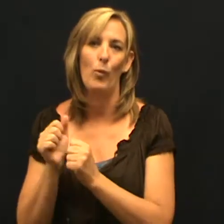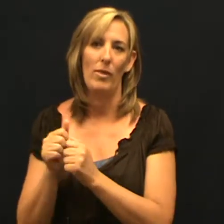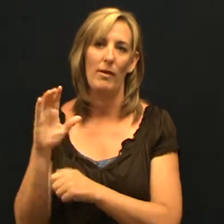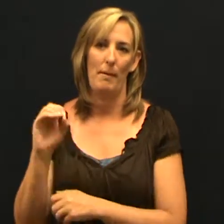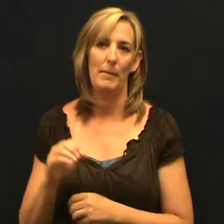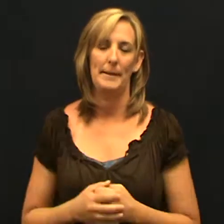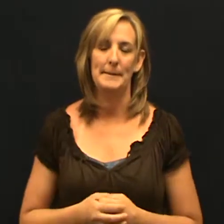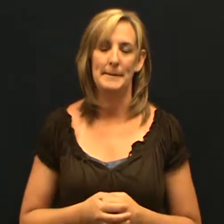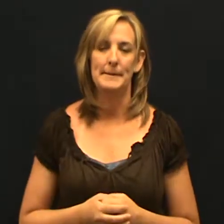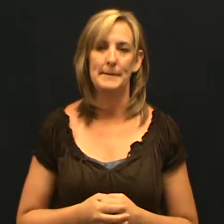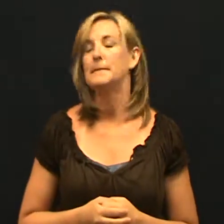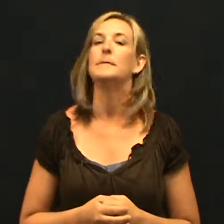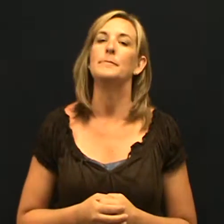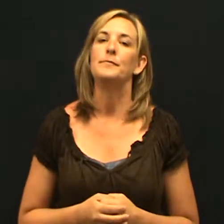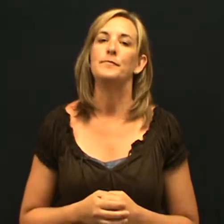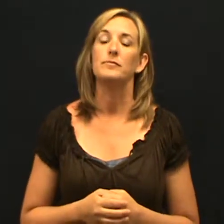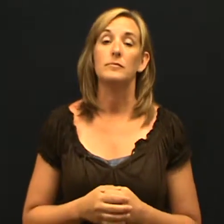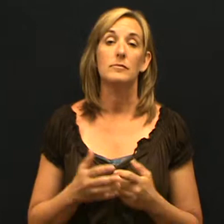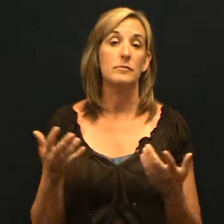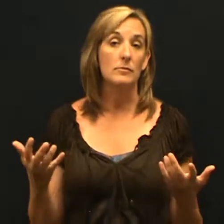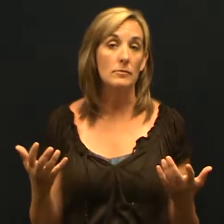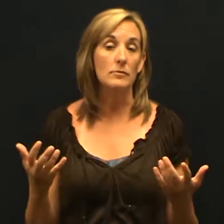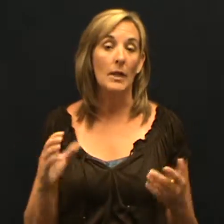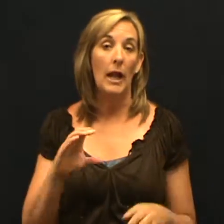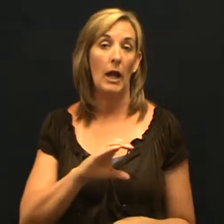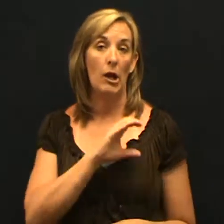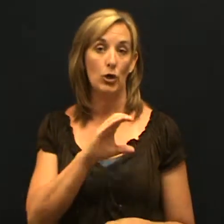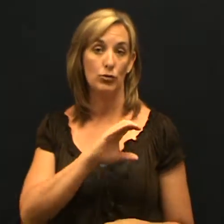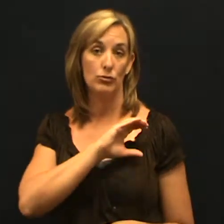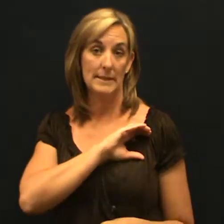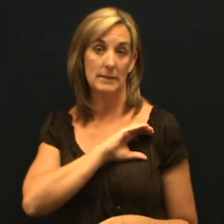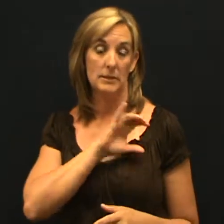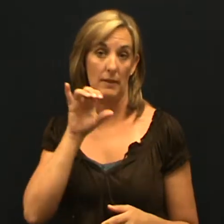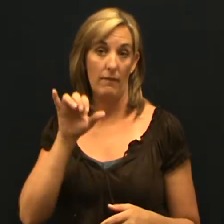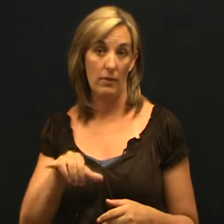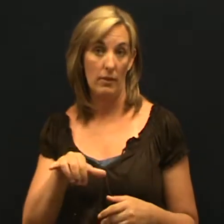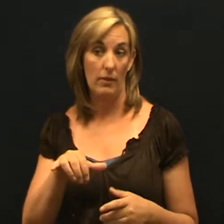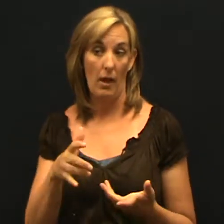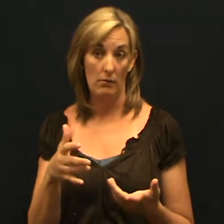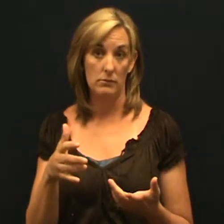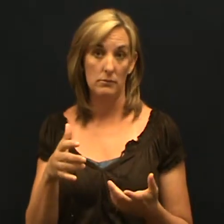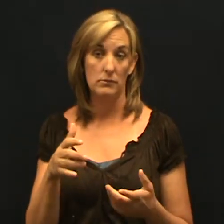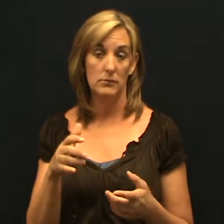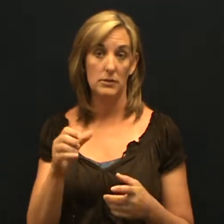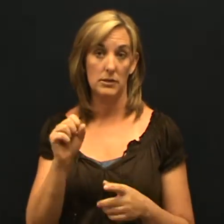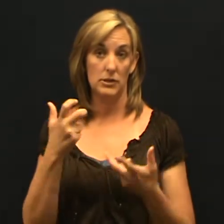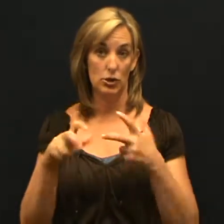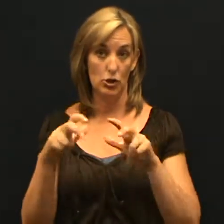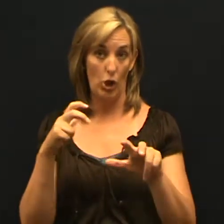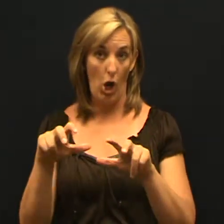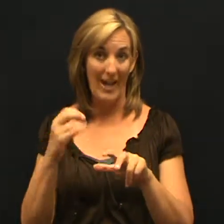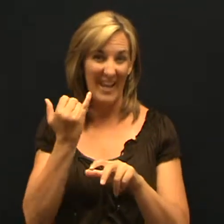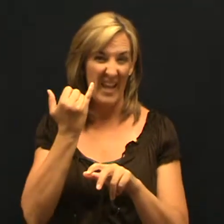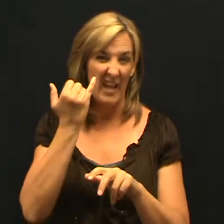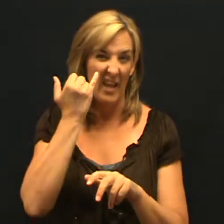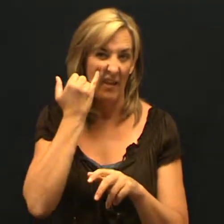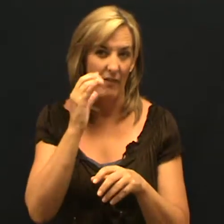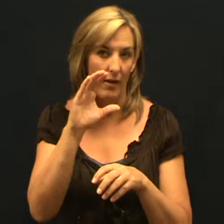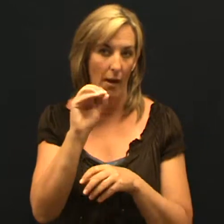So the characteristics of this treasury stock: if a company repurchases its own stock and holds it as treasury stock, they